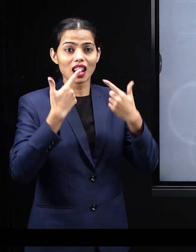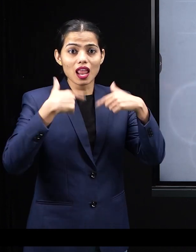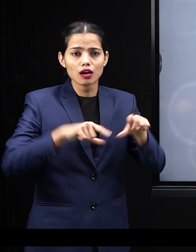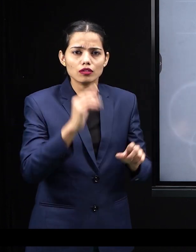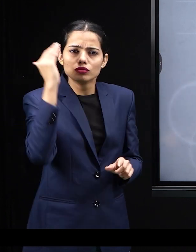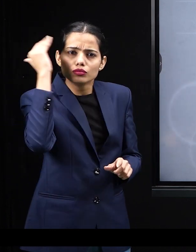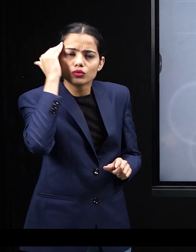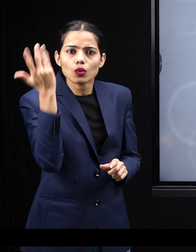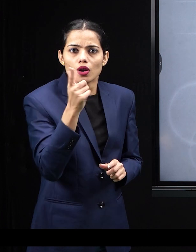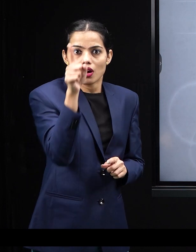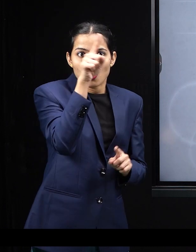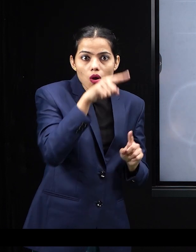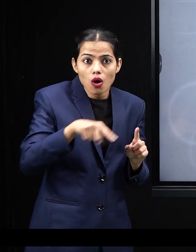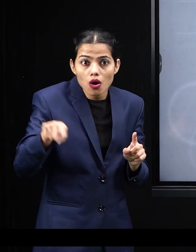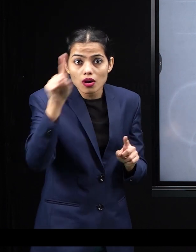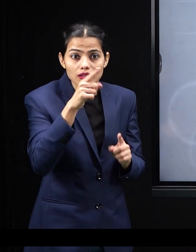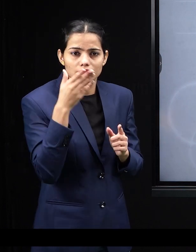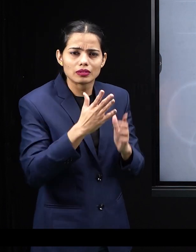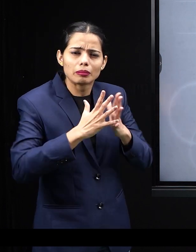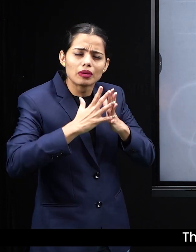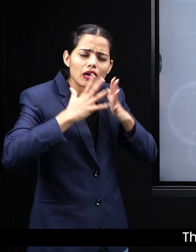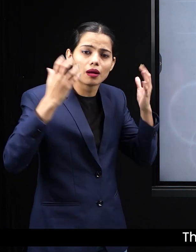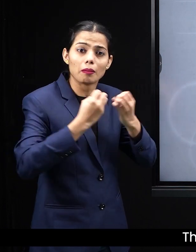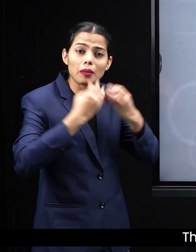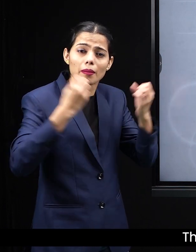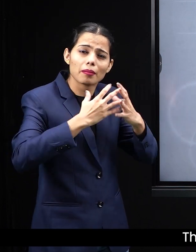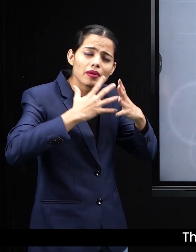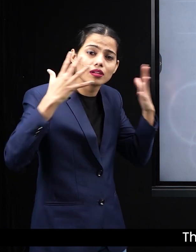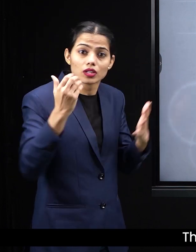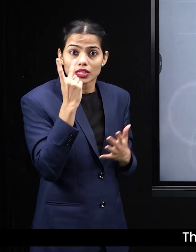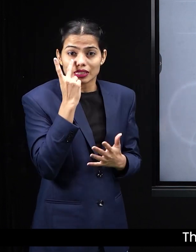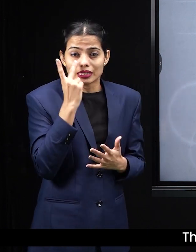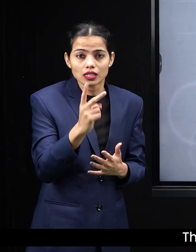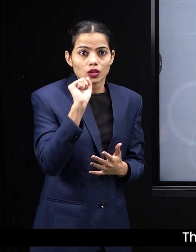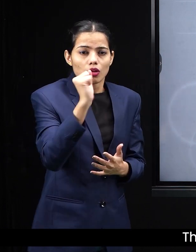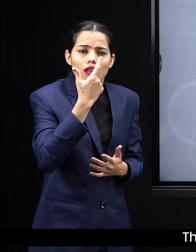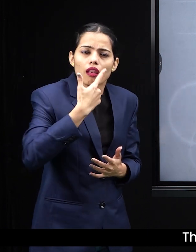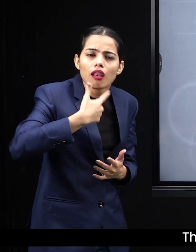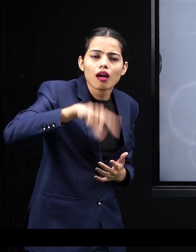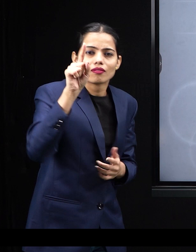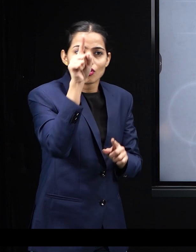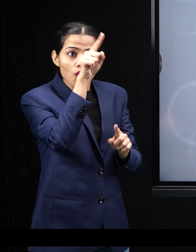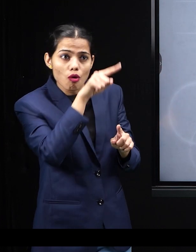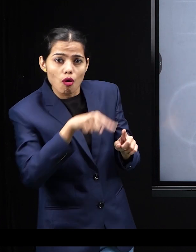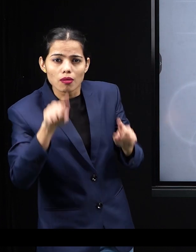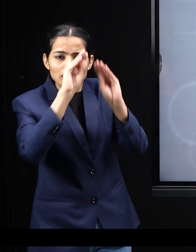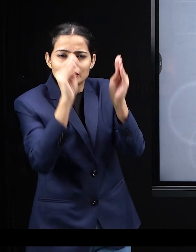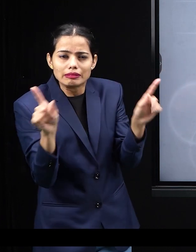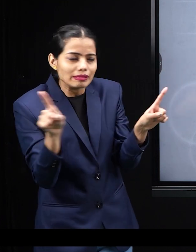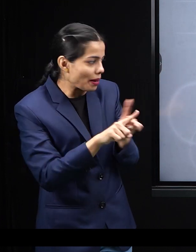Let us know what is circle. There are many objects in our life that are round in shape.